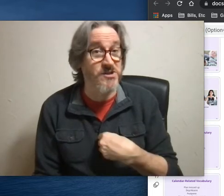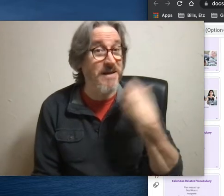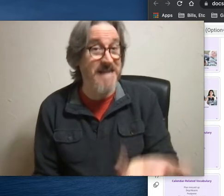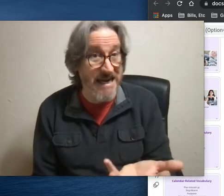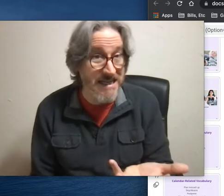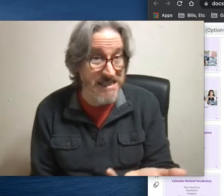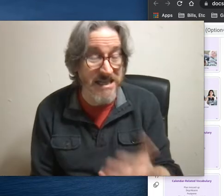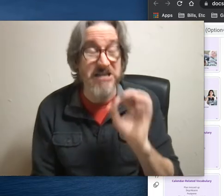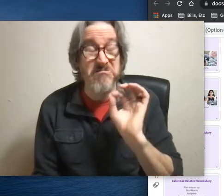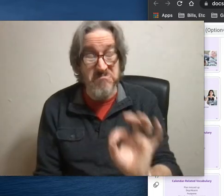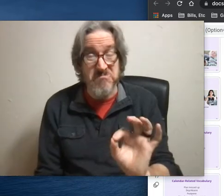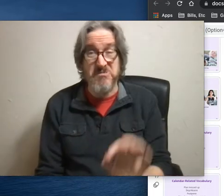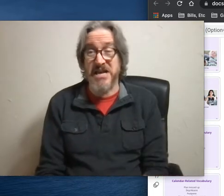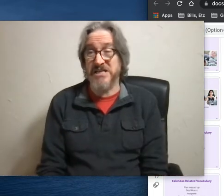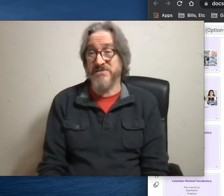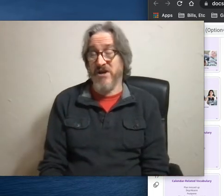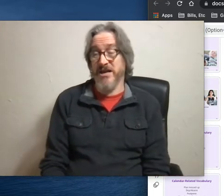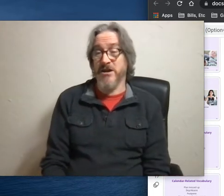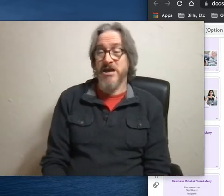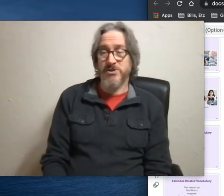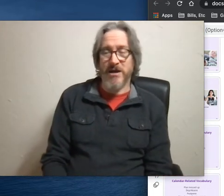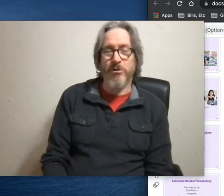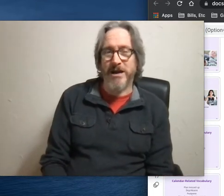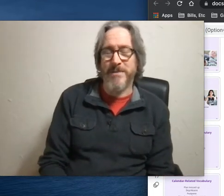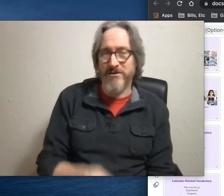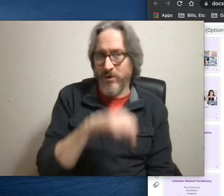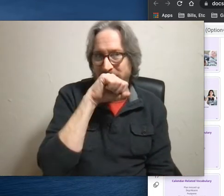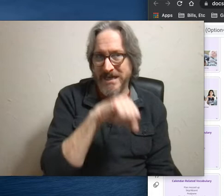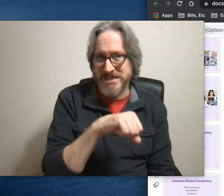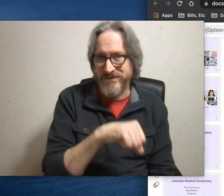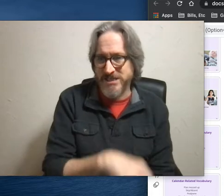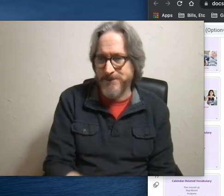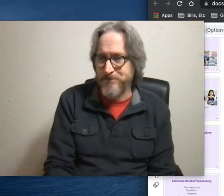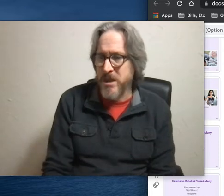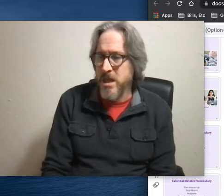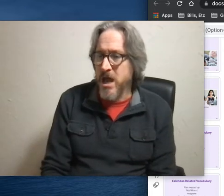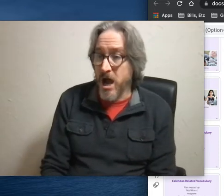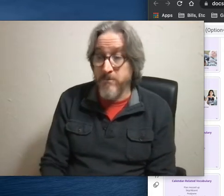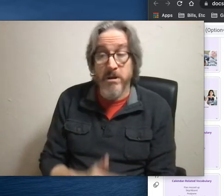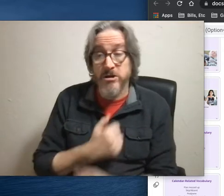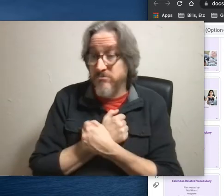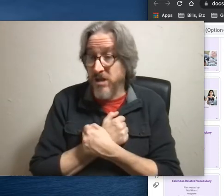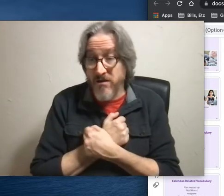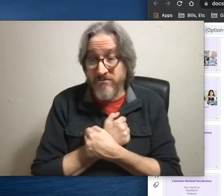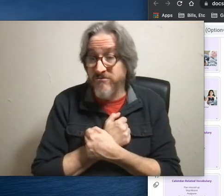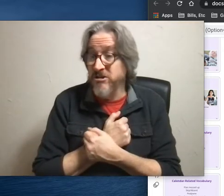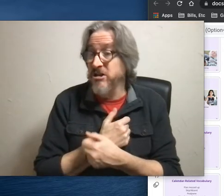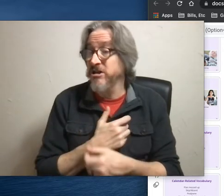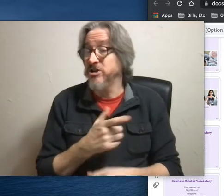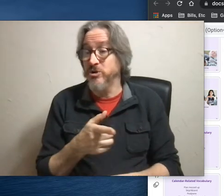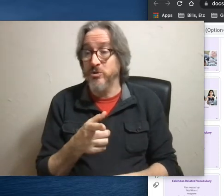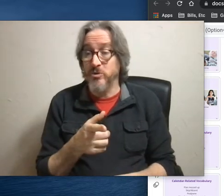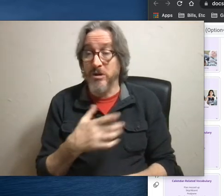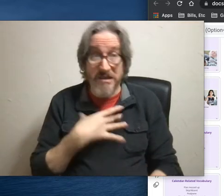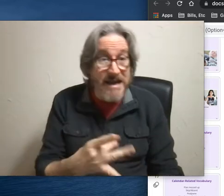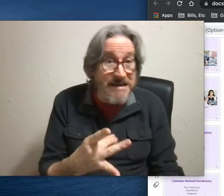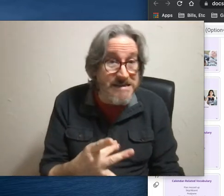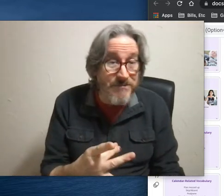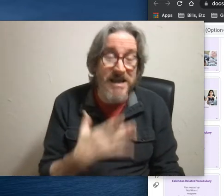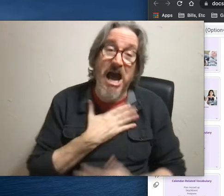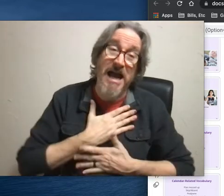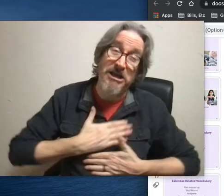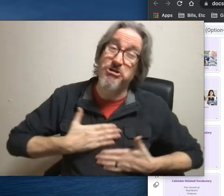sort of spontaneously, then it's fine. So I will recommend avoiding kiss fist. Love, you